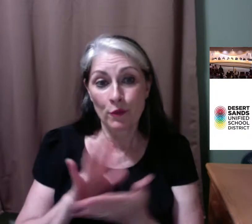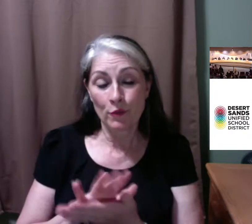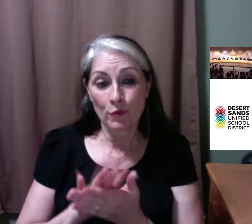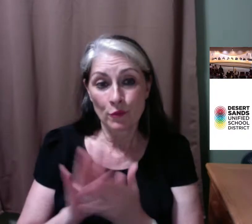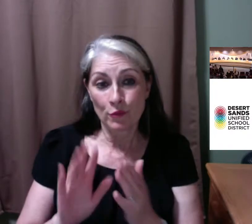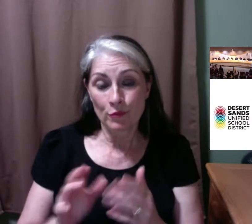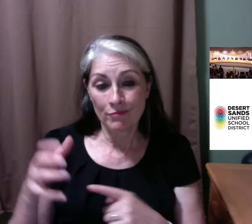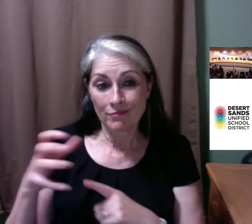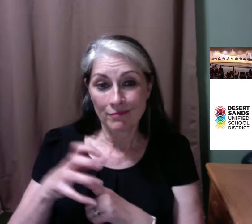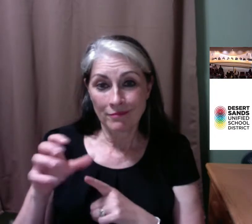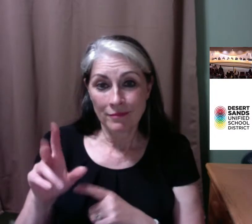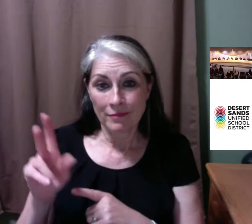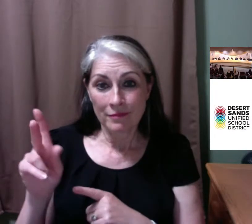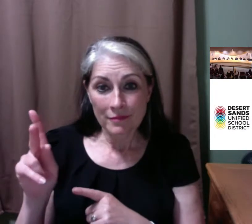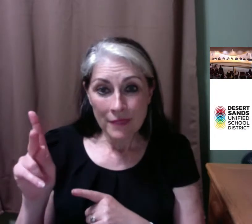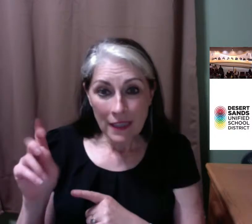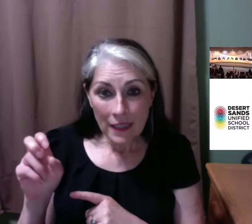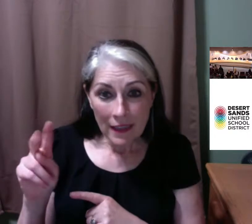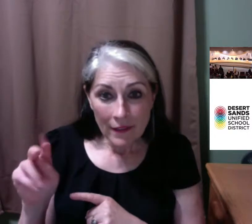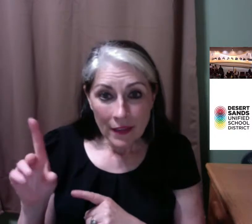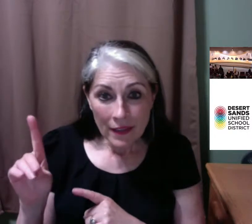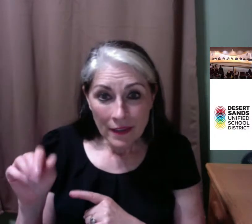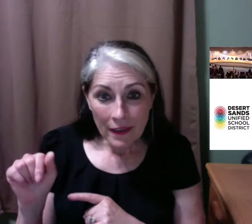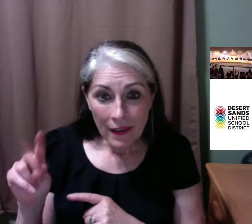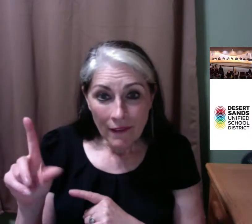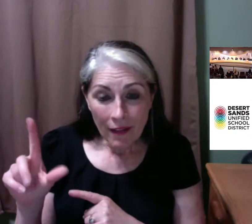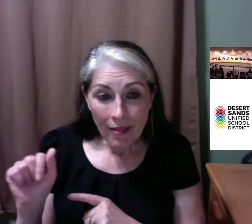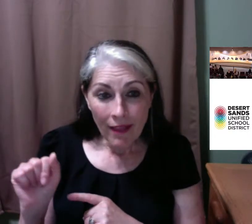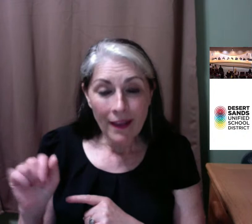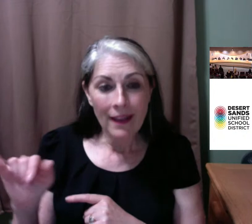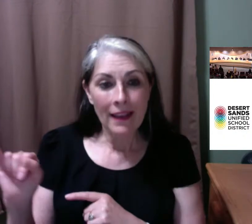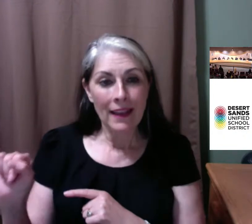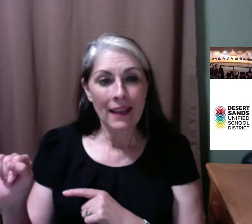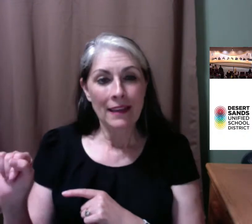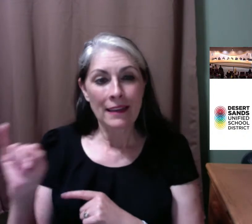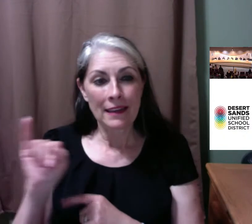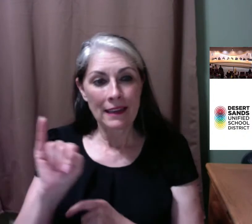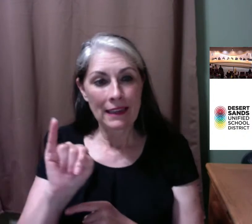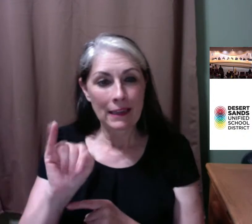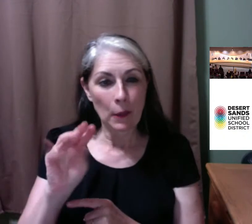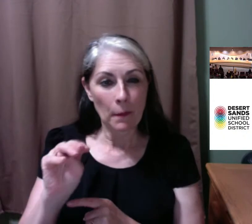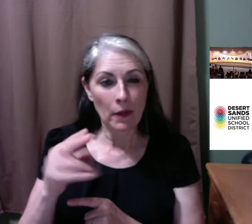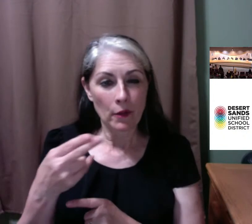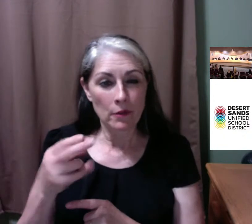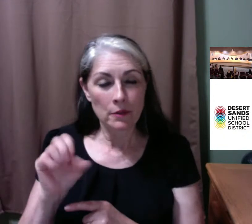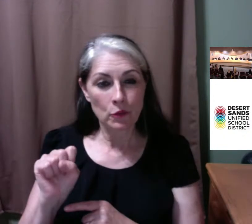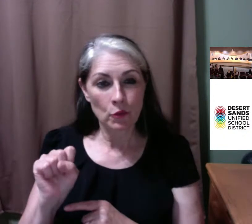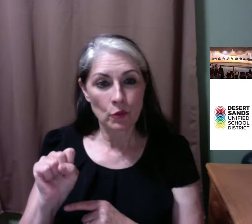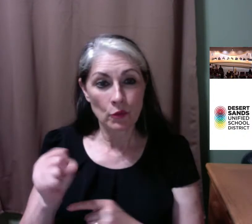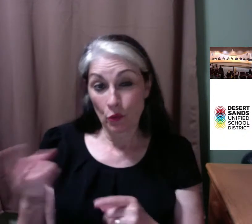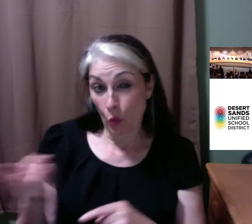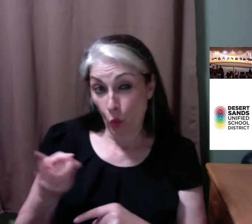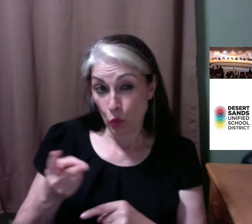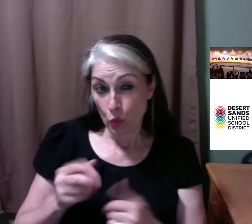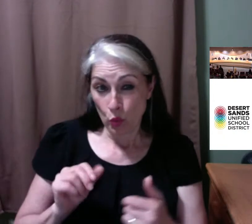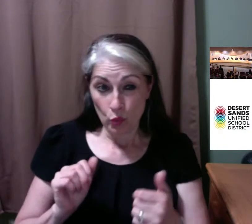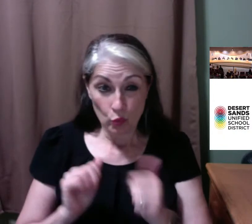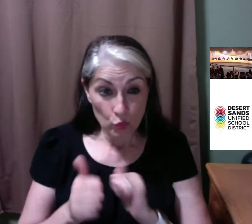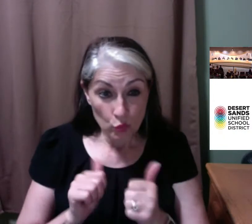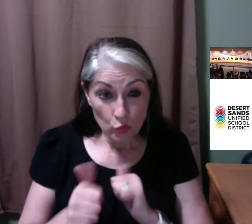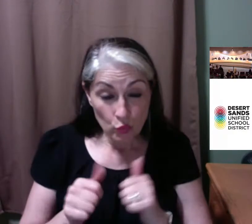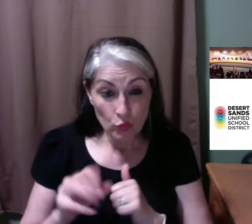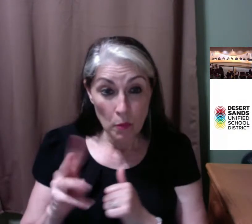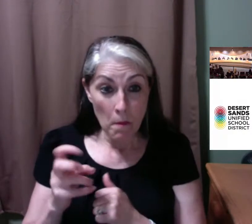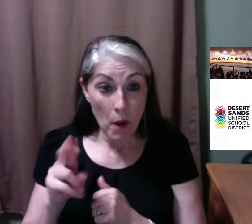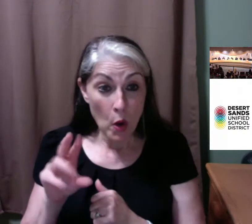champion, Kevin Davila, is from Indio Middle School. And the two competitors went head-to-head, I'm told, on a Mario